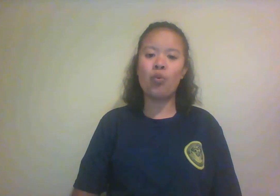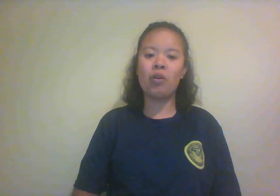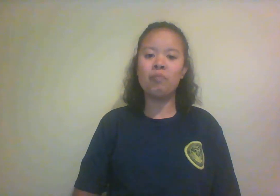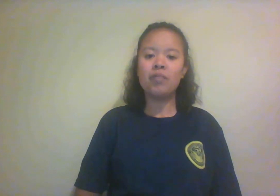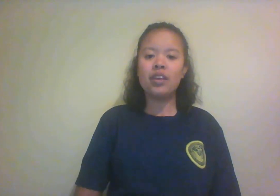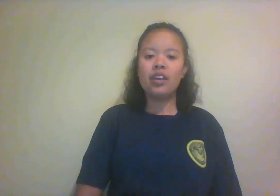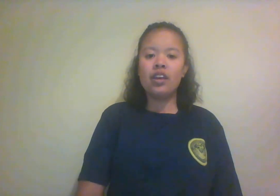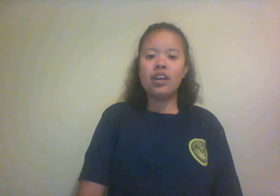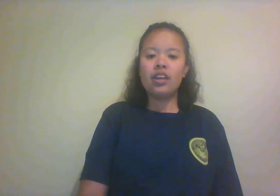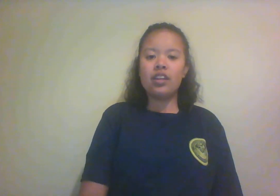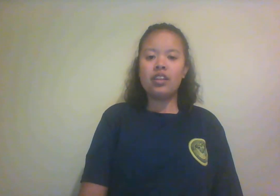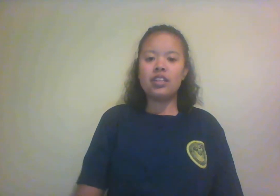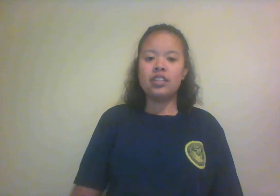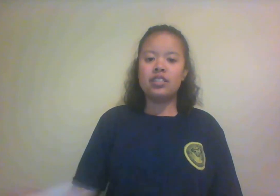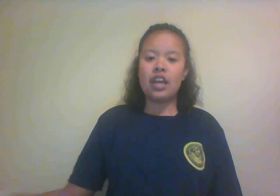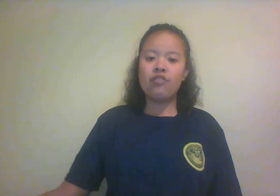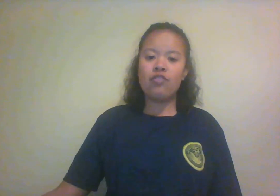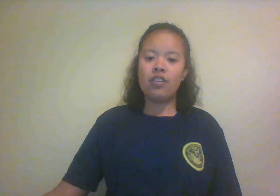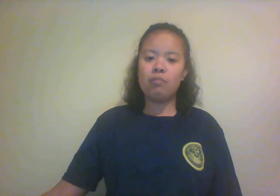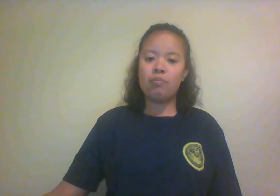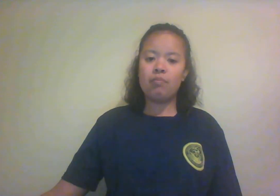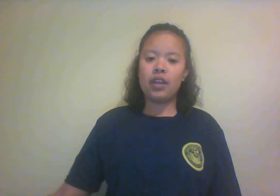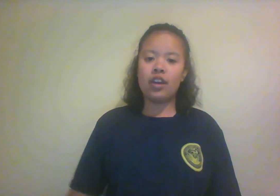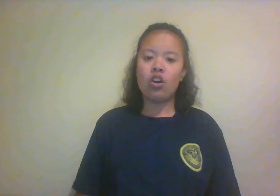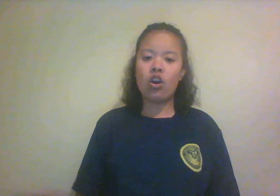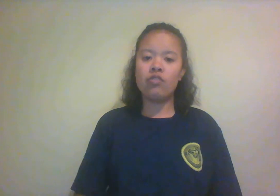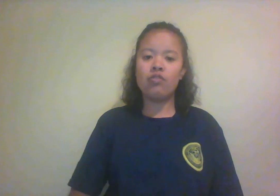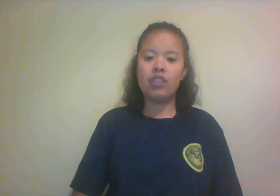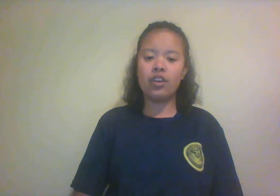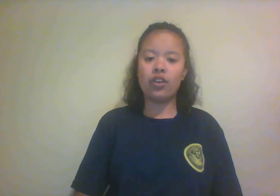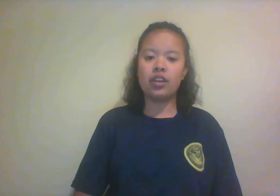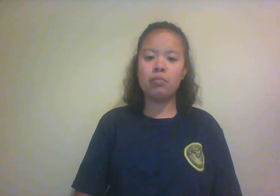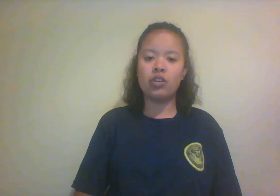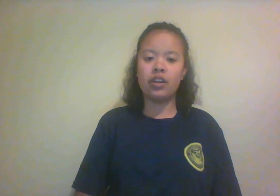for the deaf and hard of hearing community